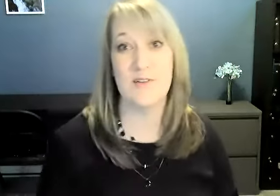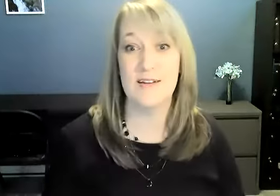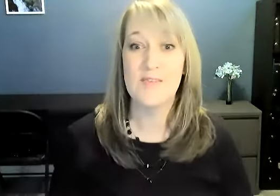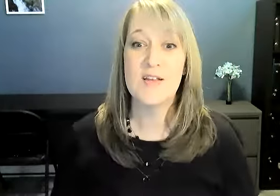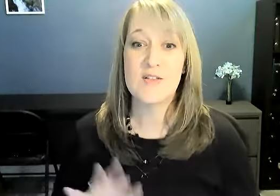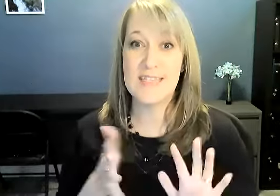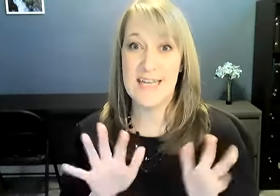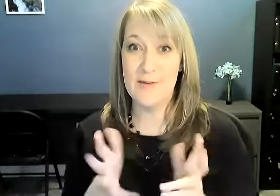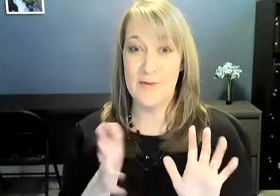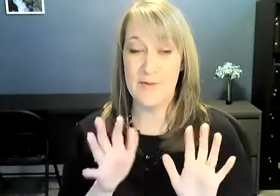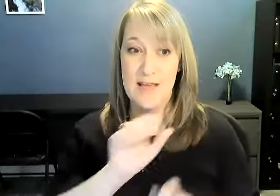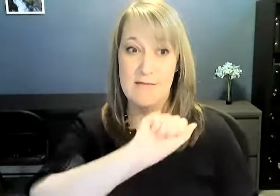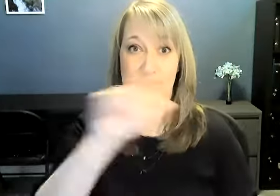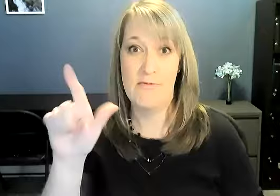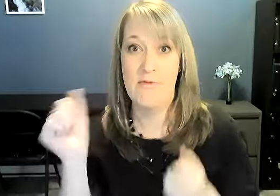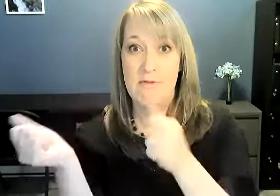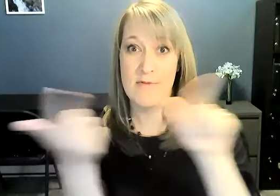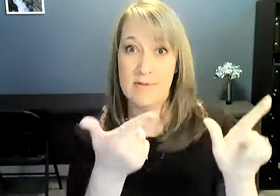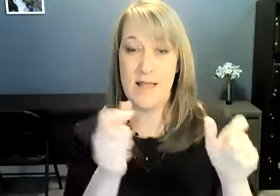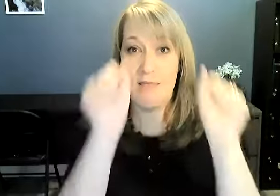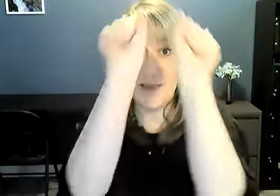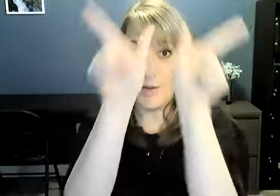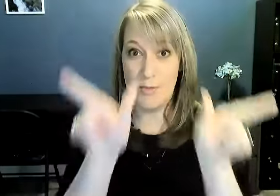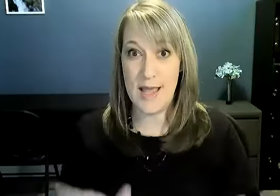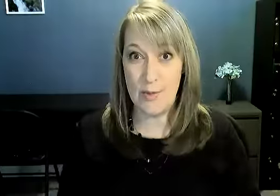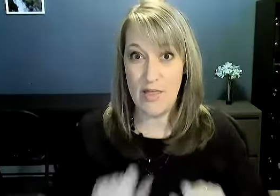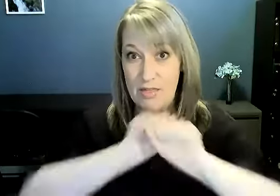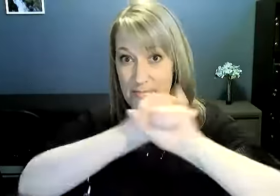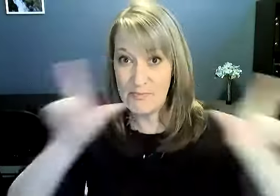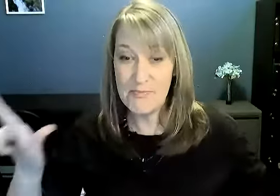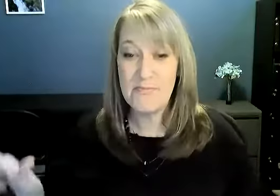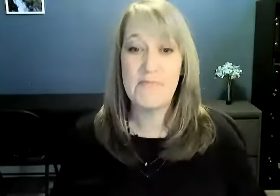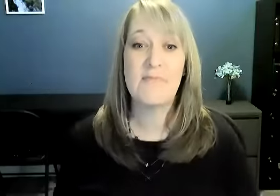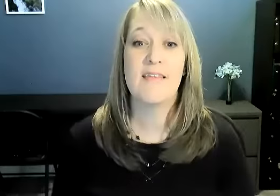there. So that's kind of a fun sign that you can play with.